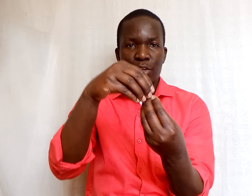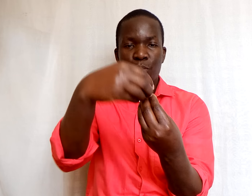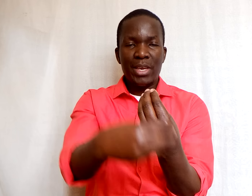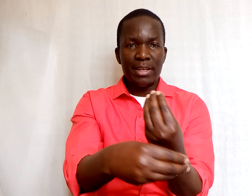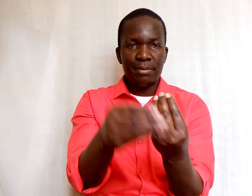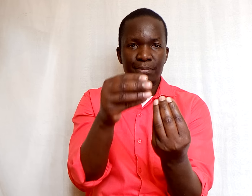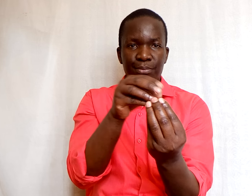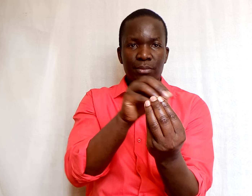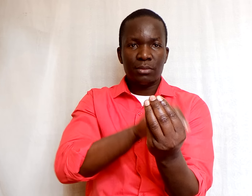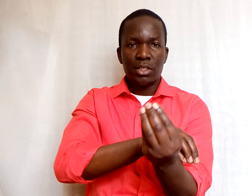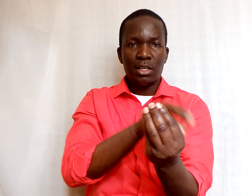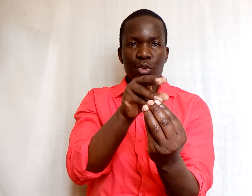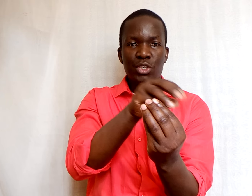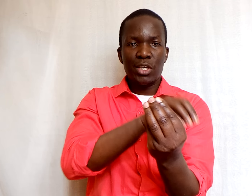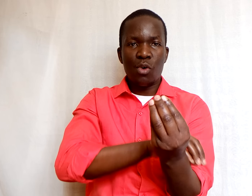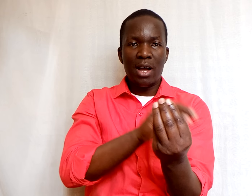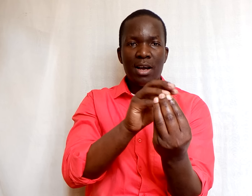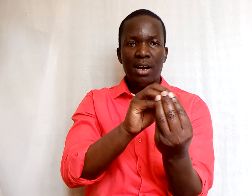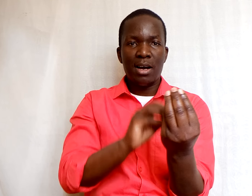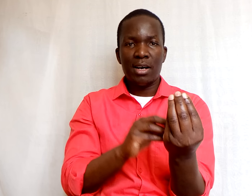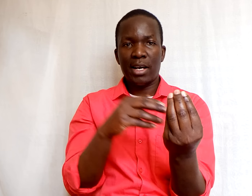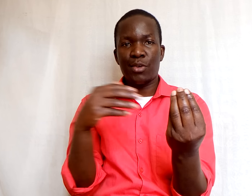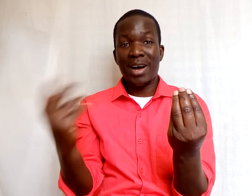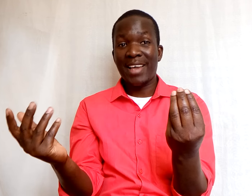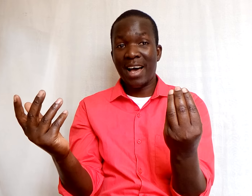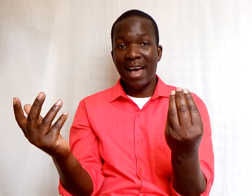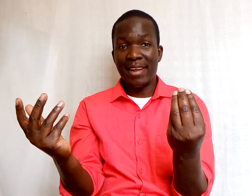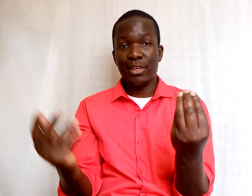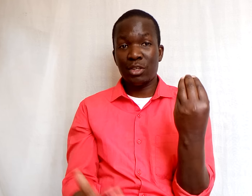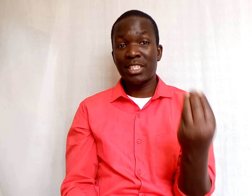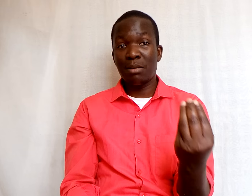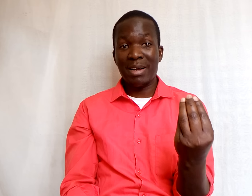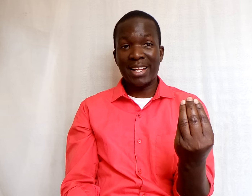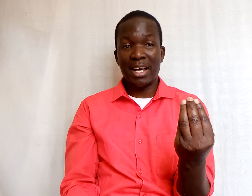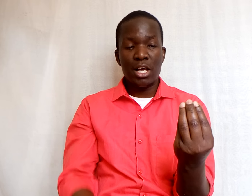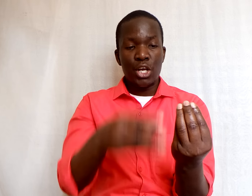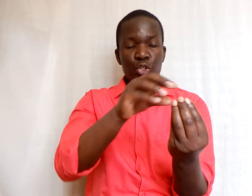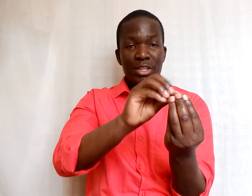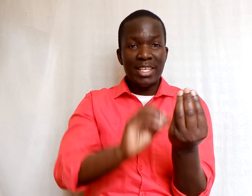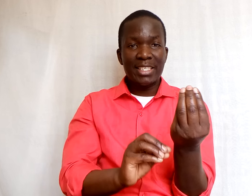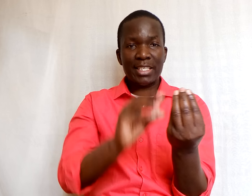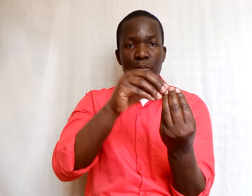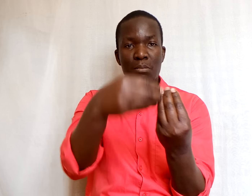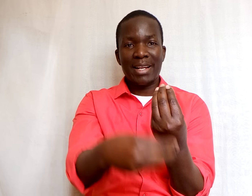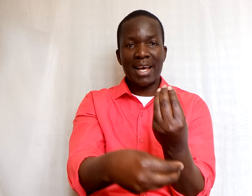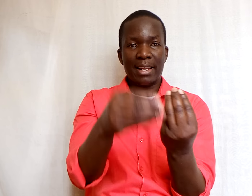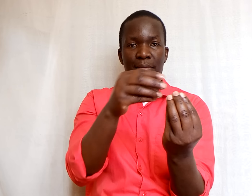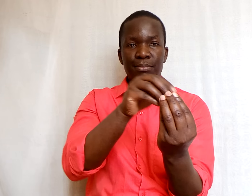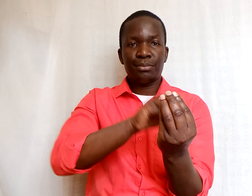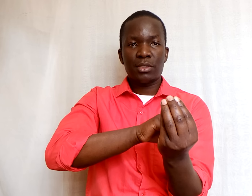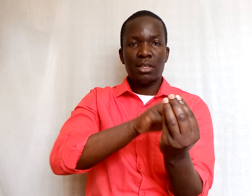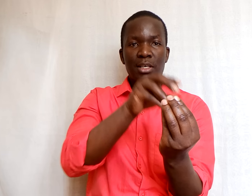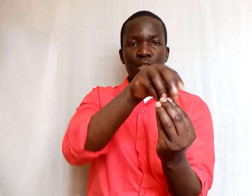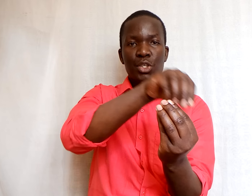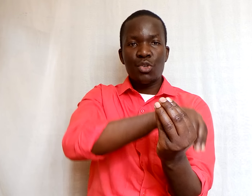you peel using your other hand. So this is the banana. So this is banana. Doing